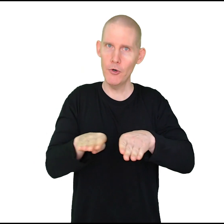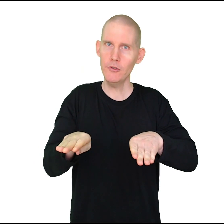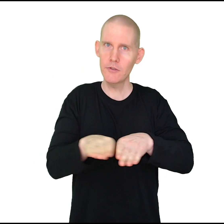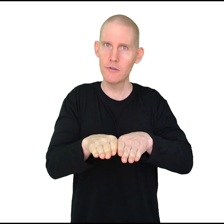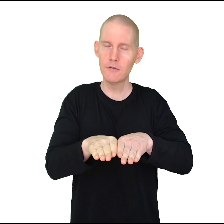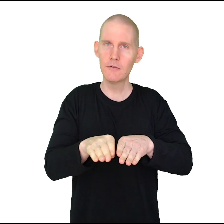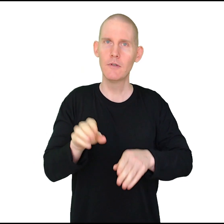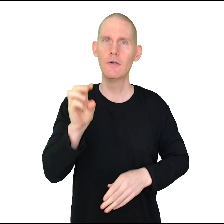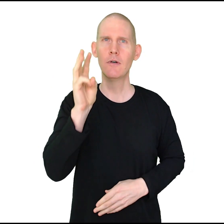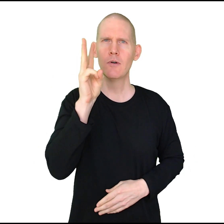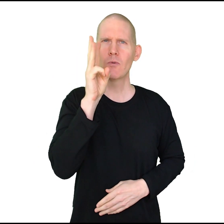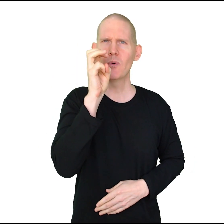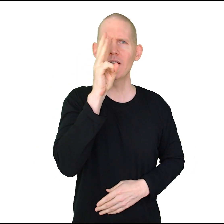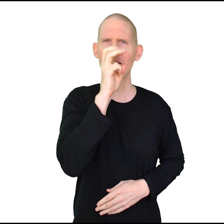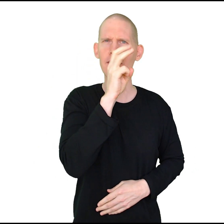boots, weird.